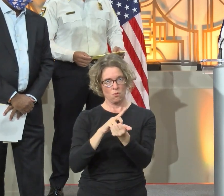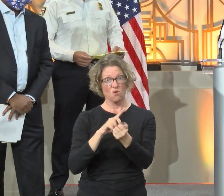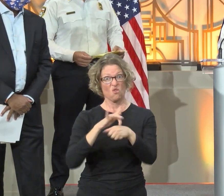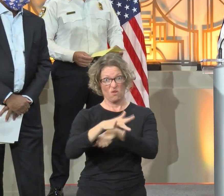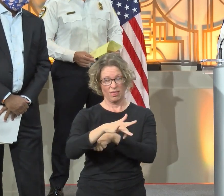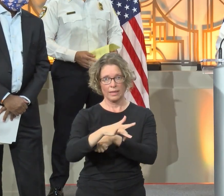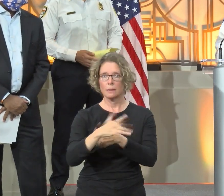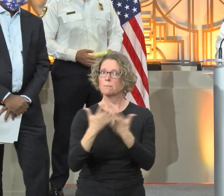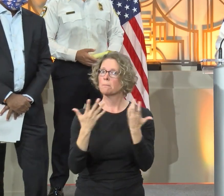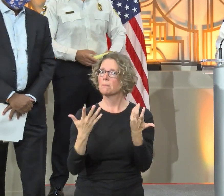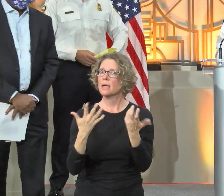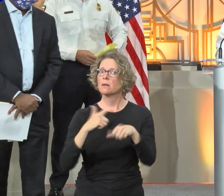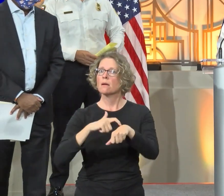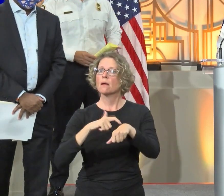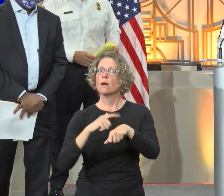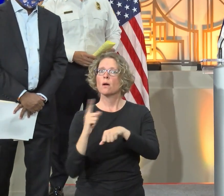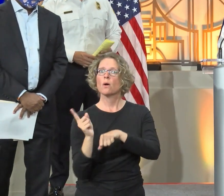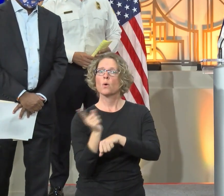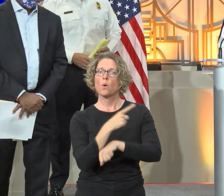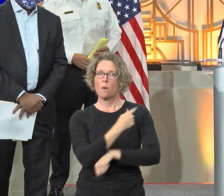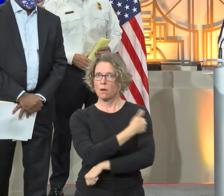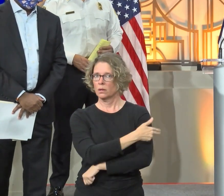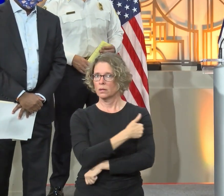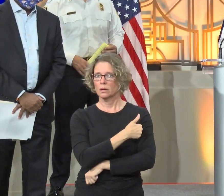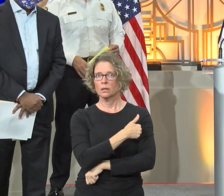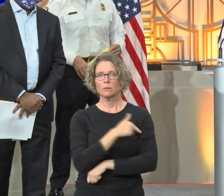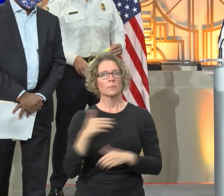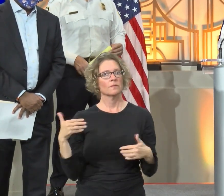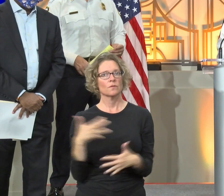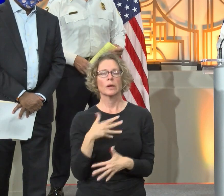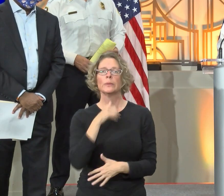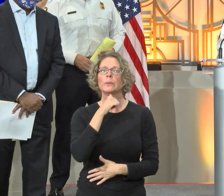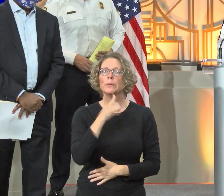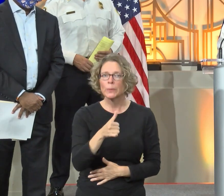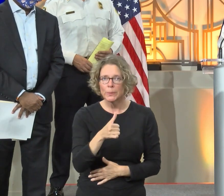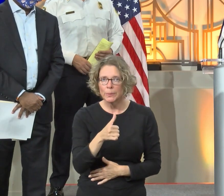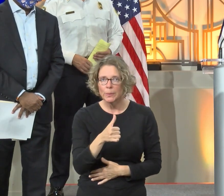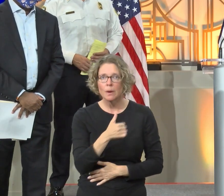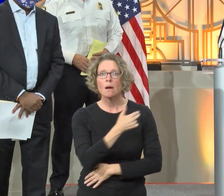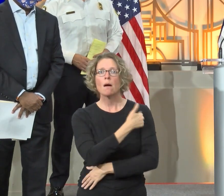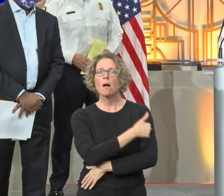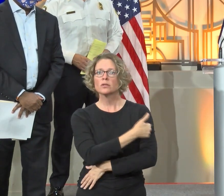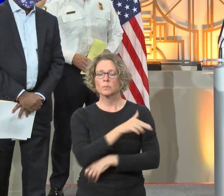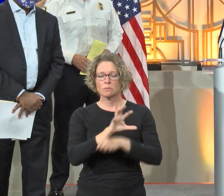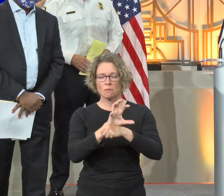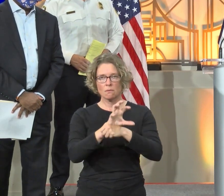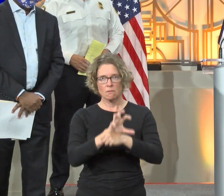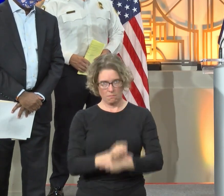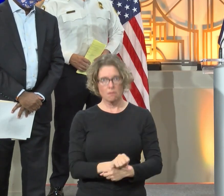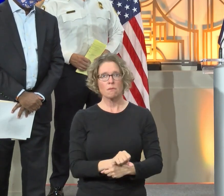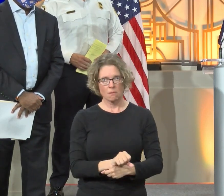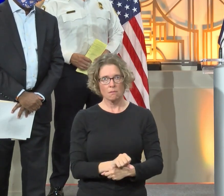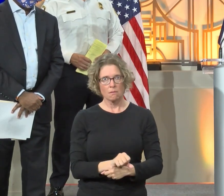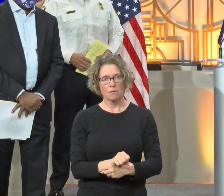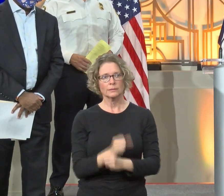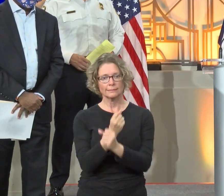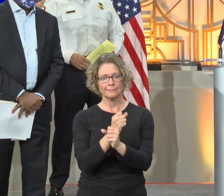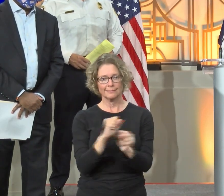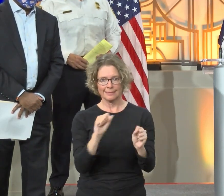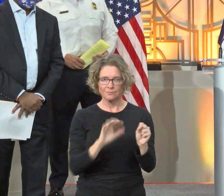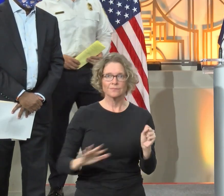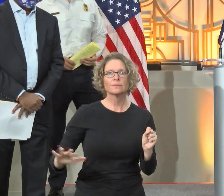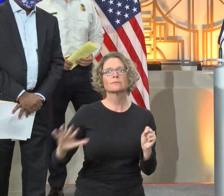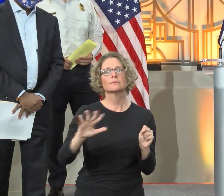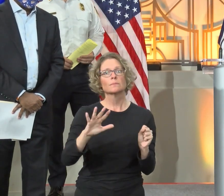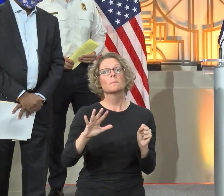to go to the hospital, do not be afraid to go to the hospital. The hospitals have become very adept at keeping everyone there safe. So if you need to